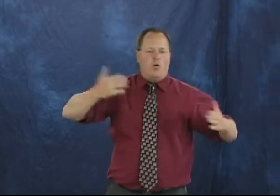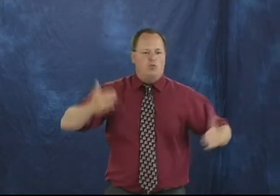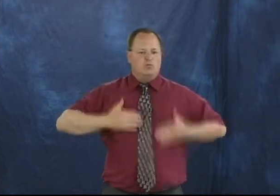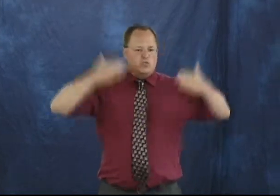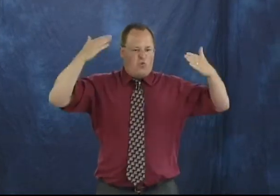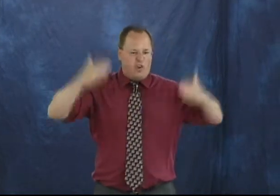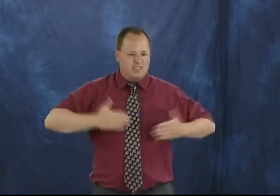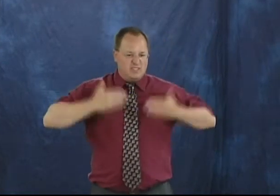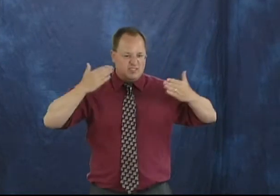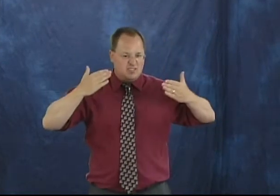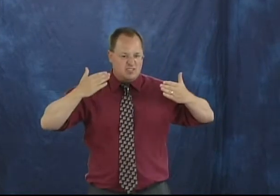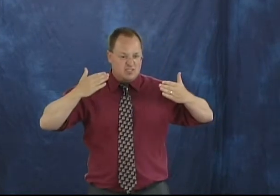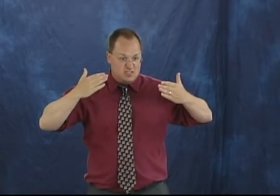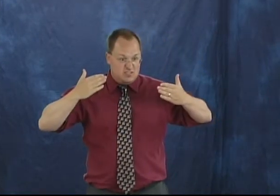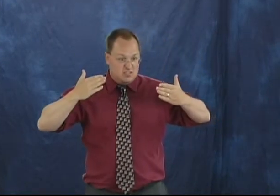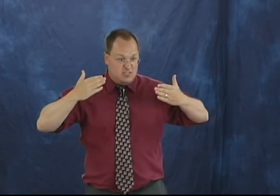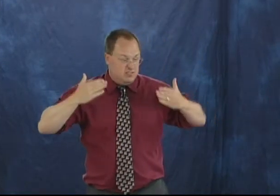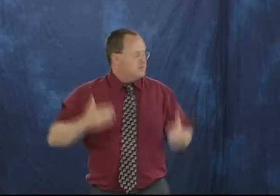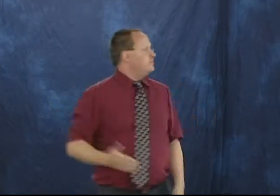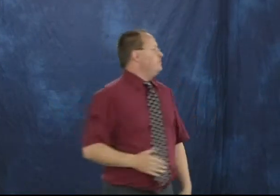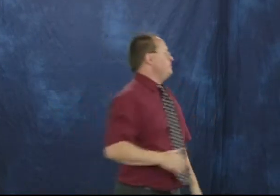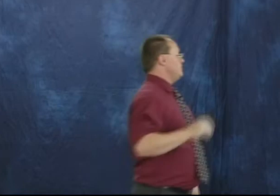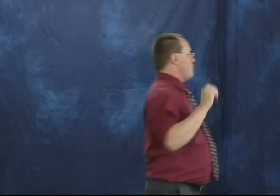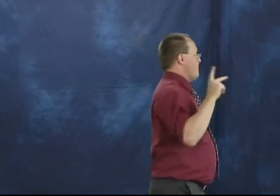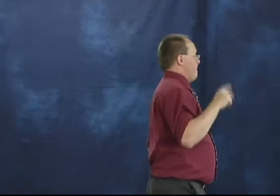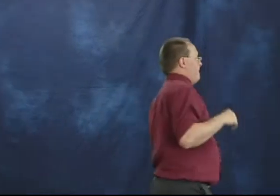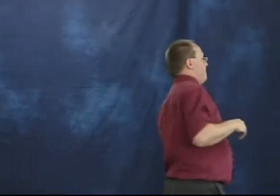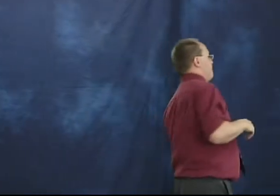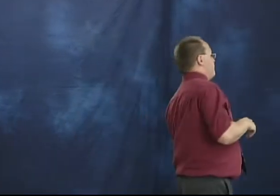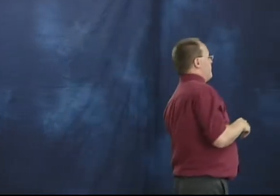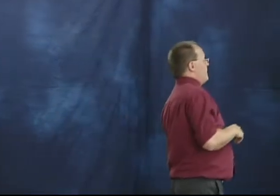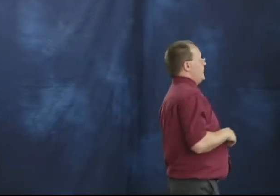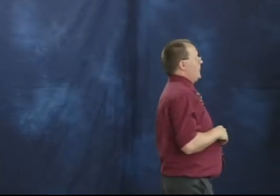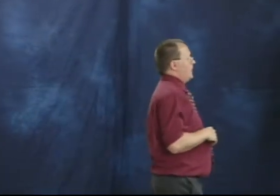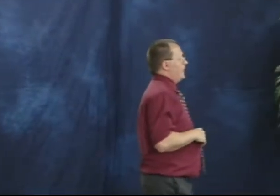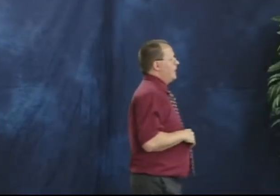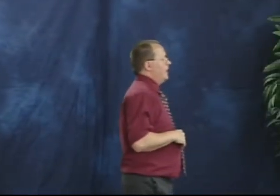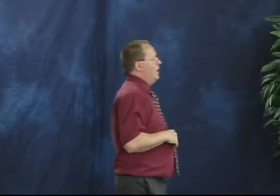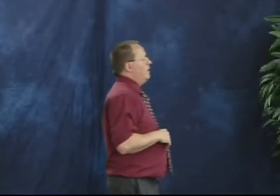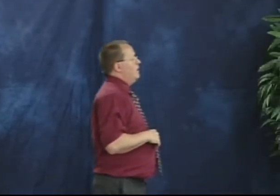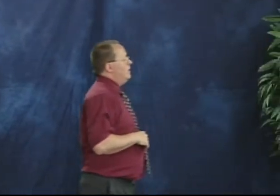And so God looks on that person and declares them to be blessed.